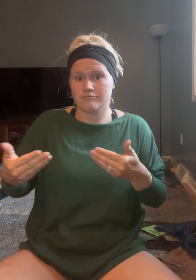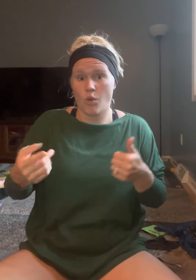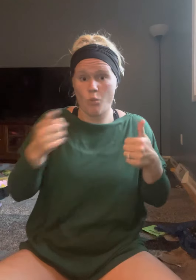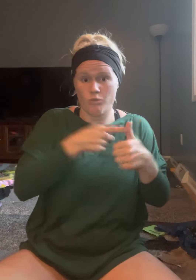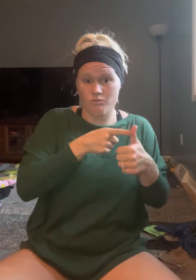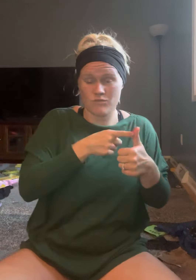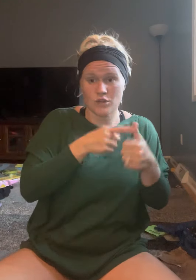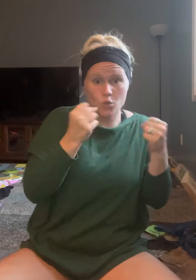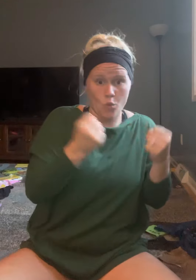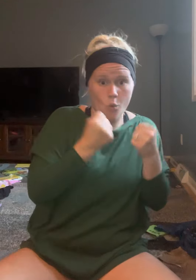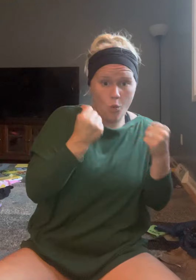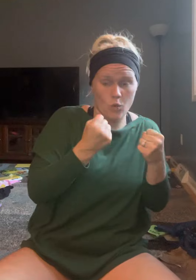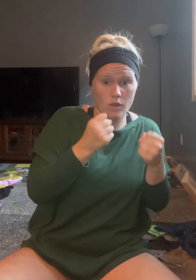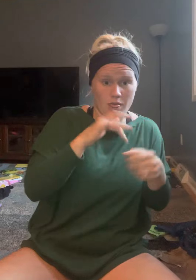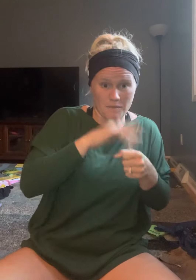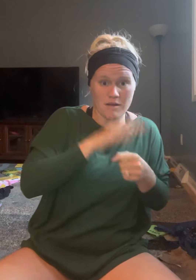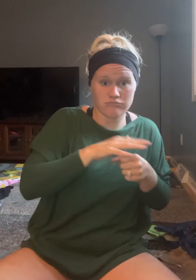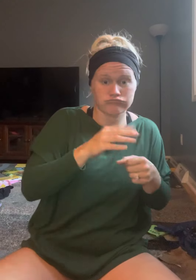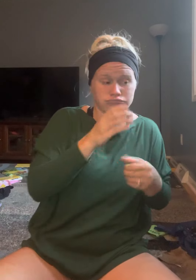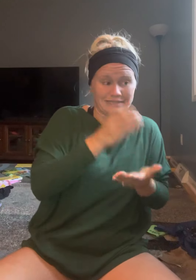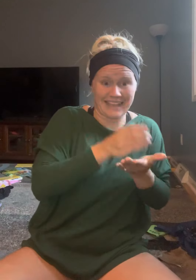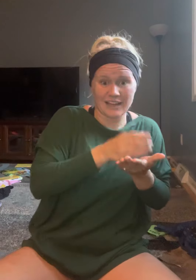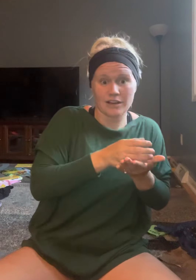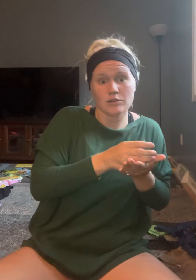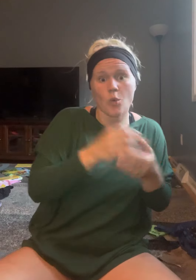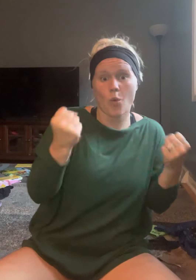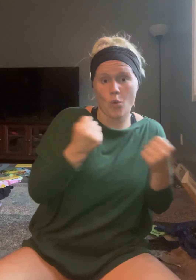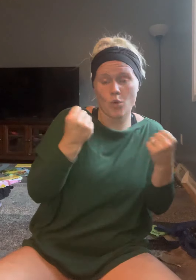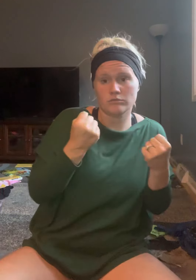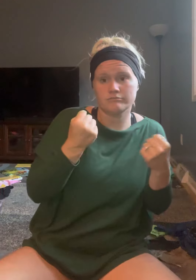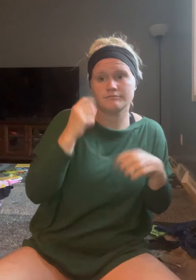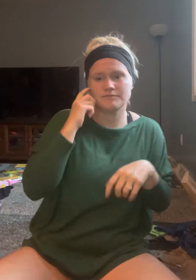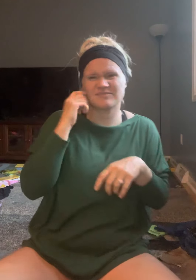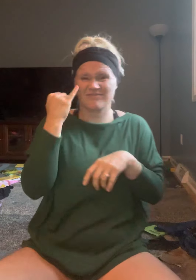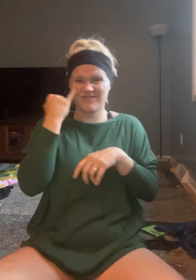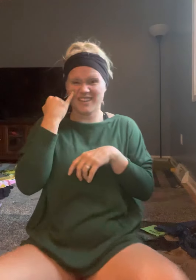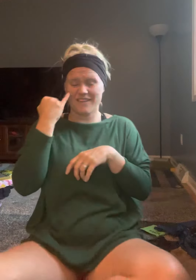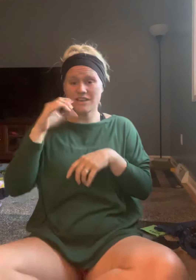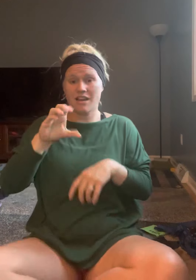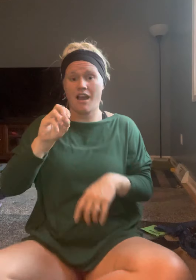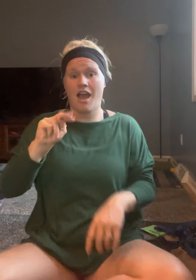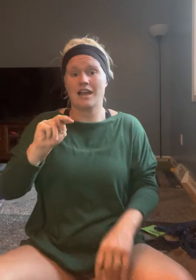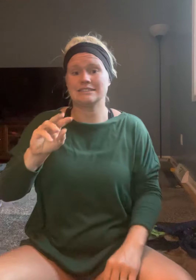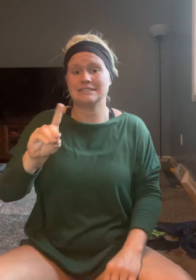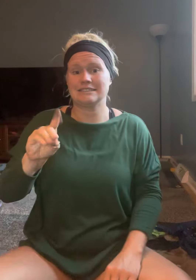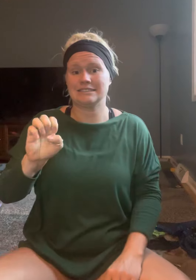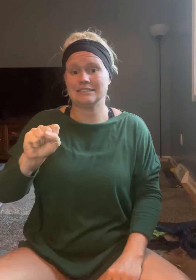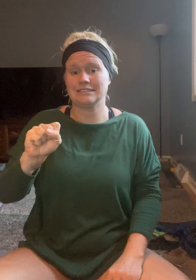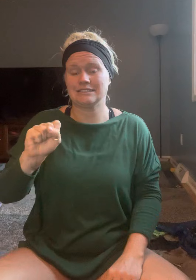Okay. When you take, example, condensation, and you take water from a gas